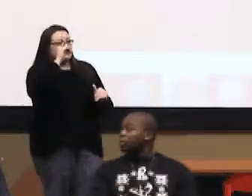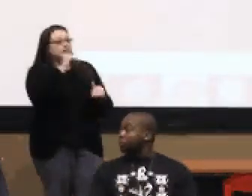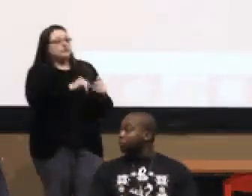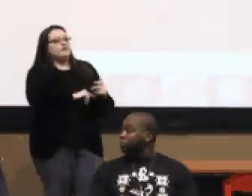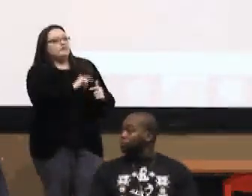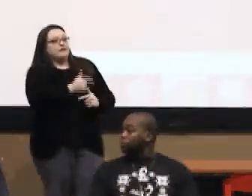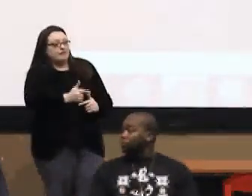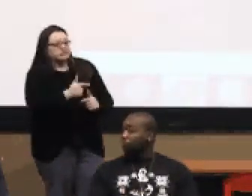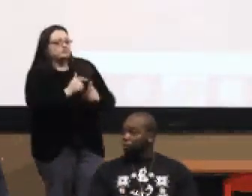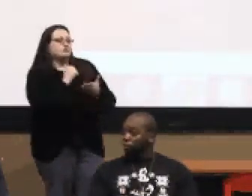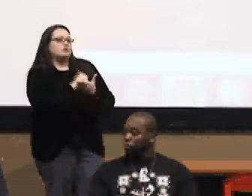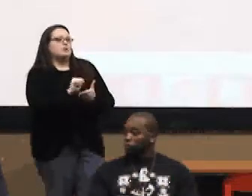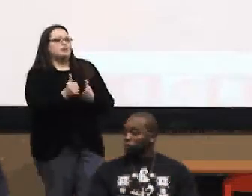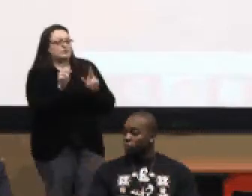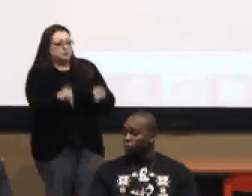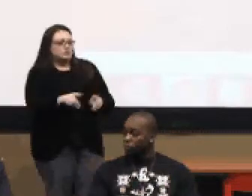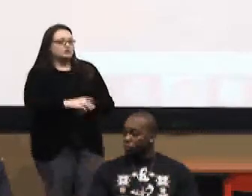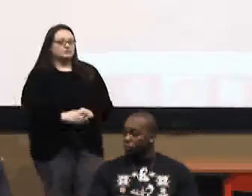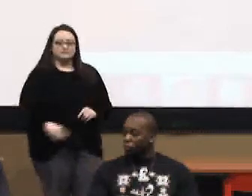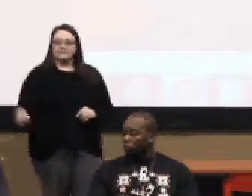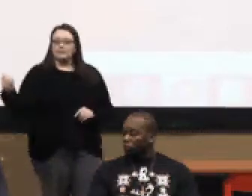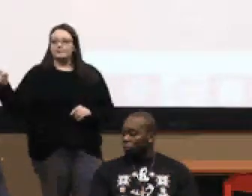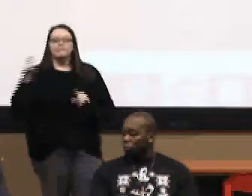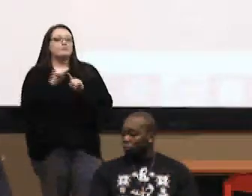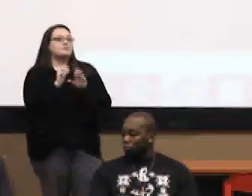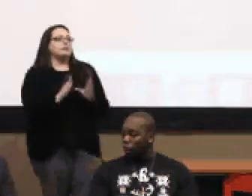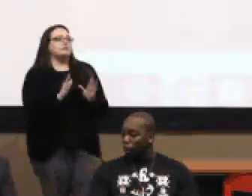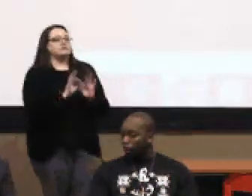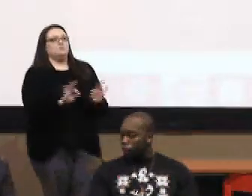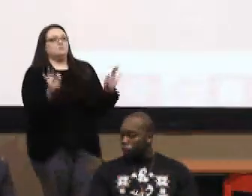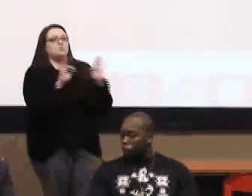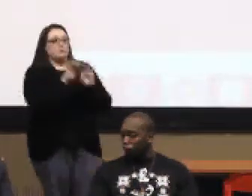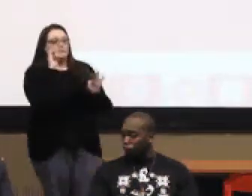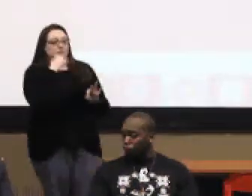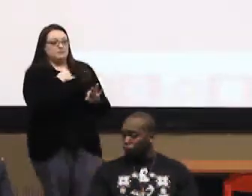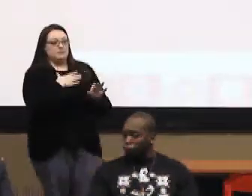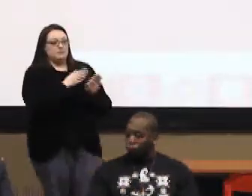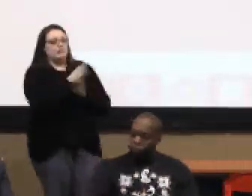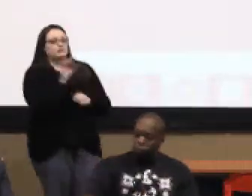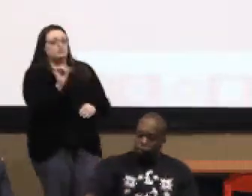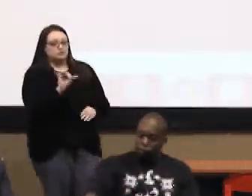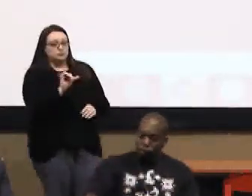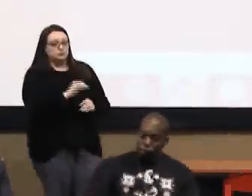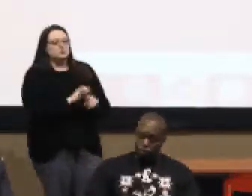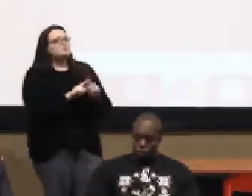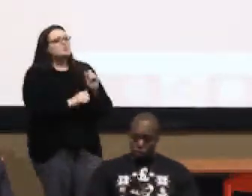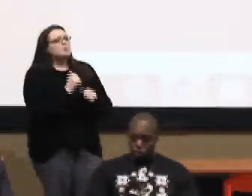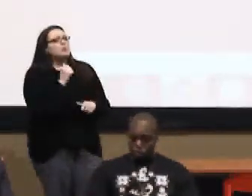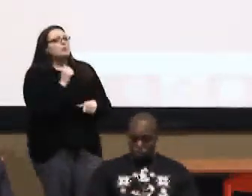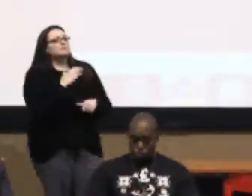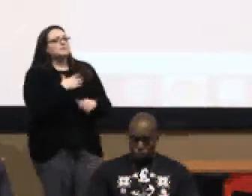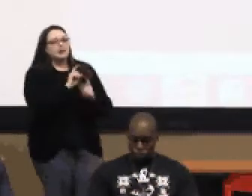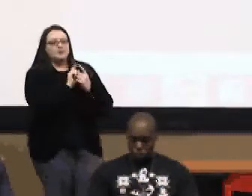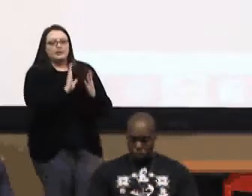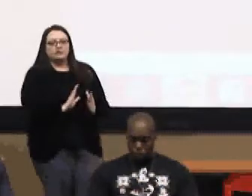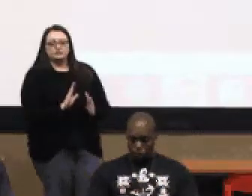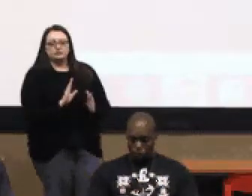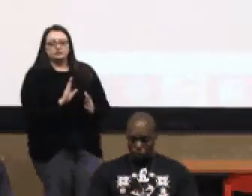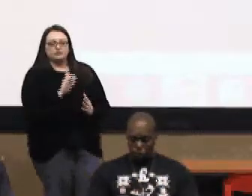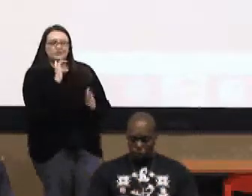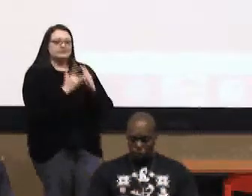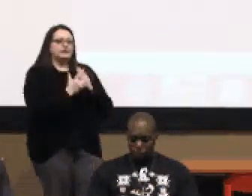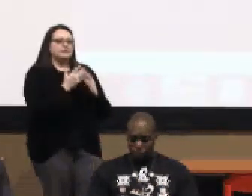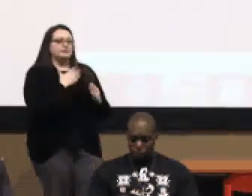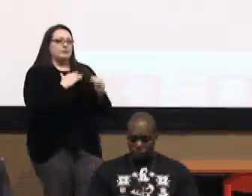someone else. Mentors have been a big deal to me in my career too. But most of my mentors are actually technically